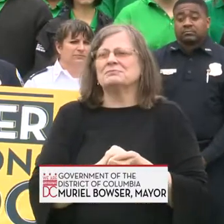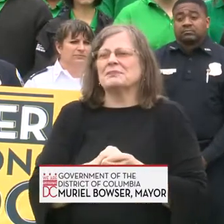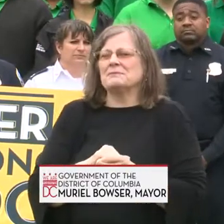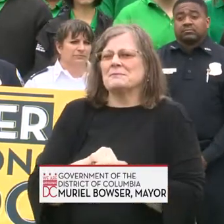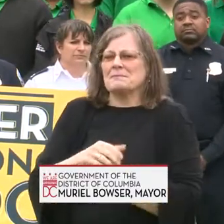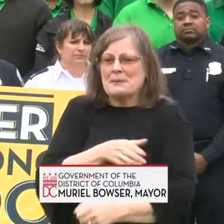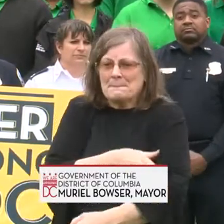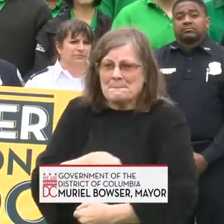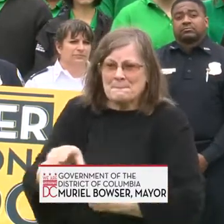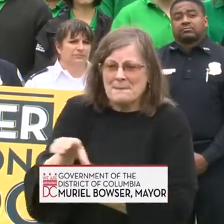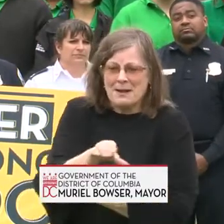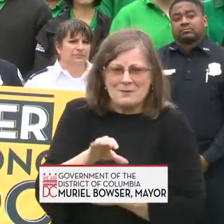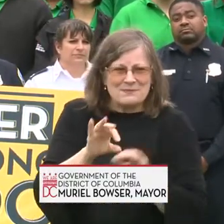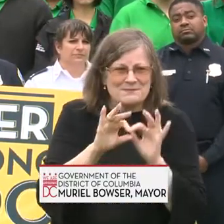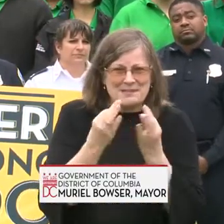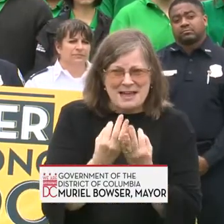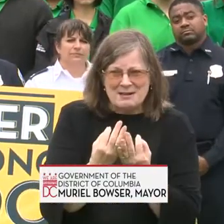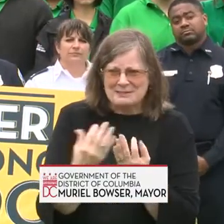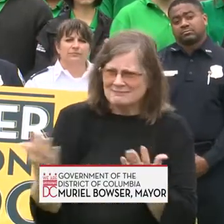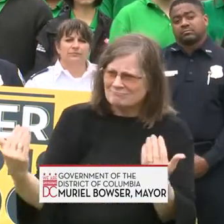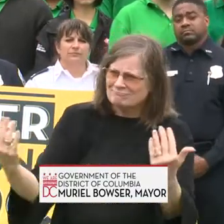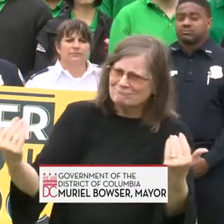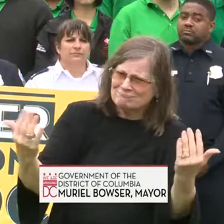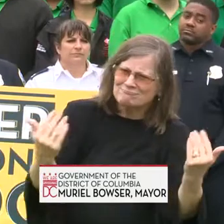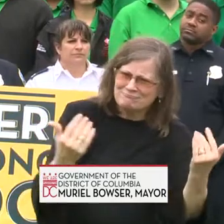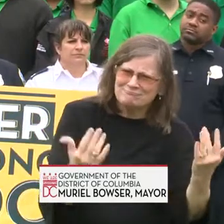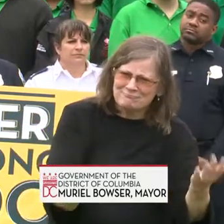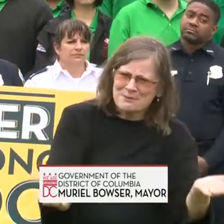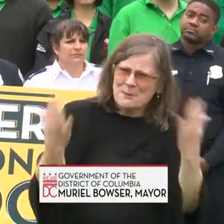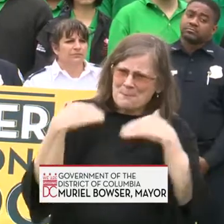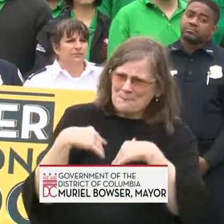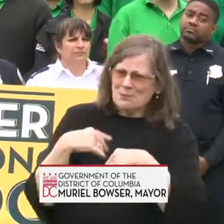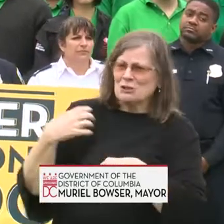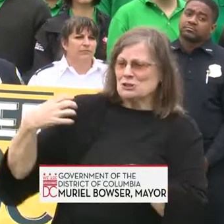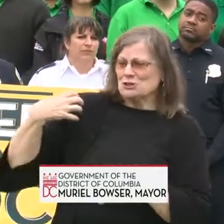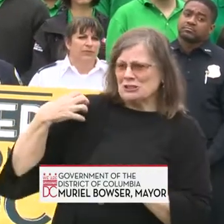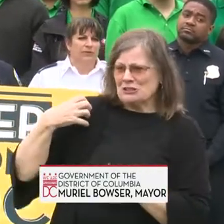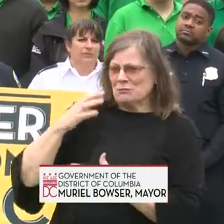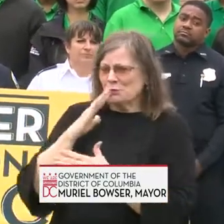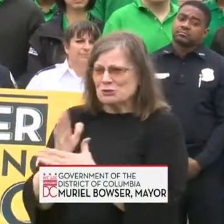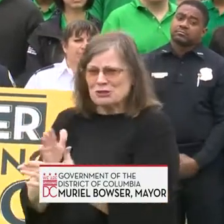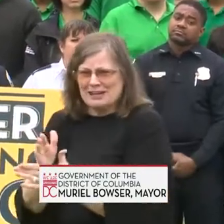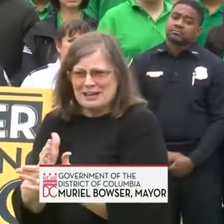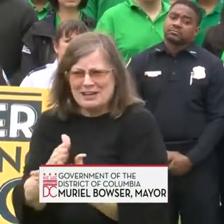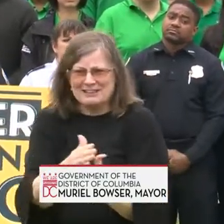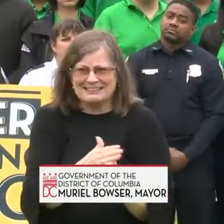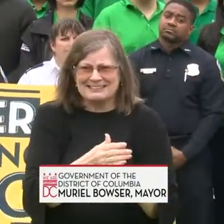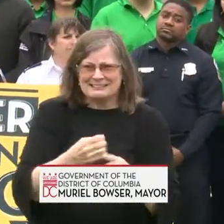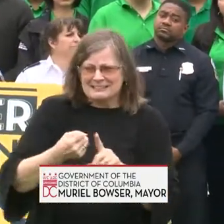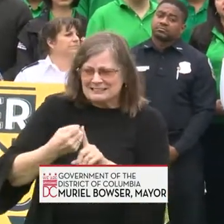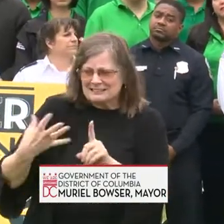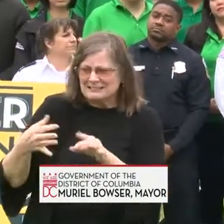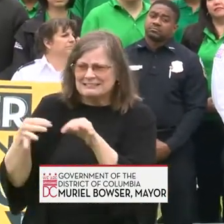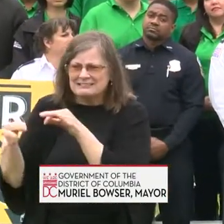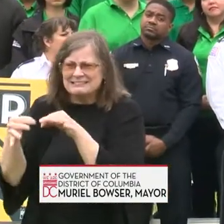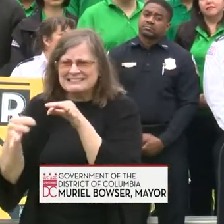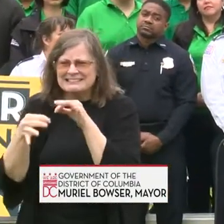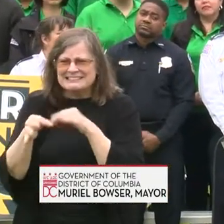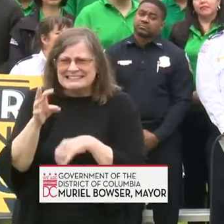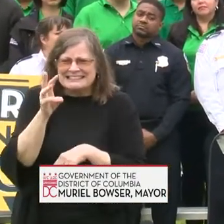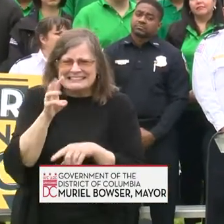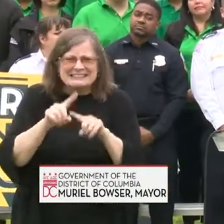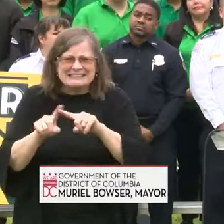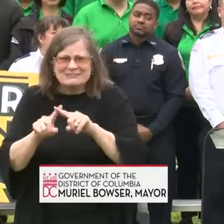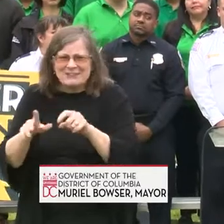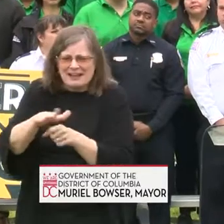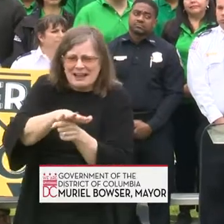they need. The chief, in just a moment, is going to share with you the details of the 6 areas that we're focused